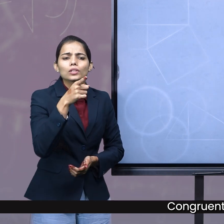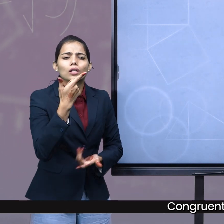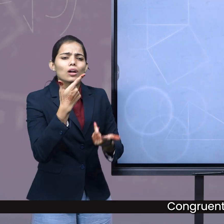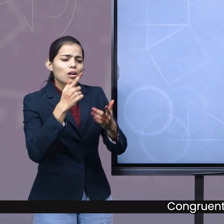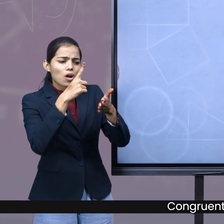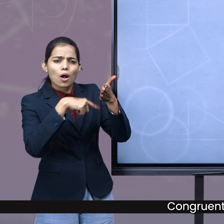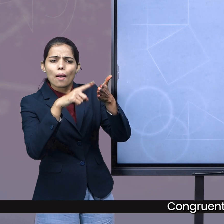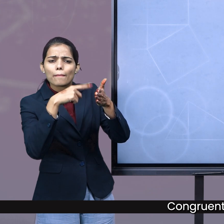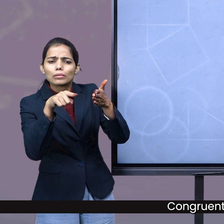Congruent figures.